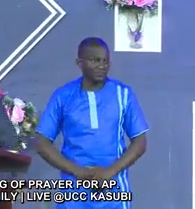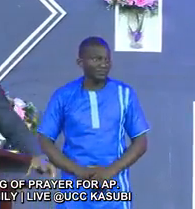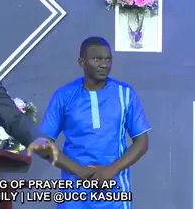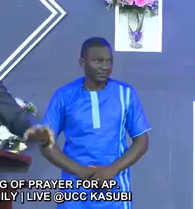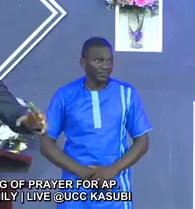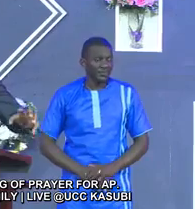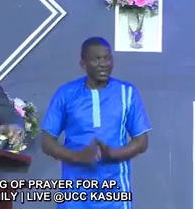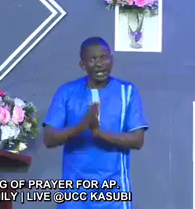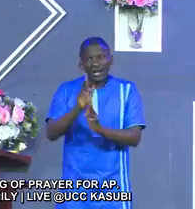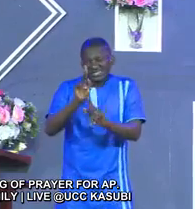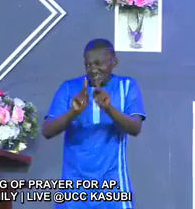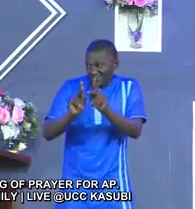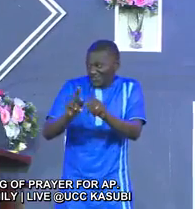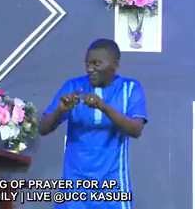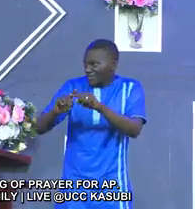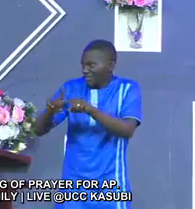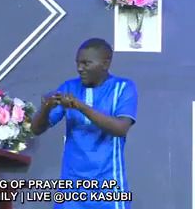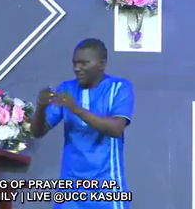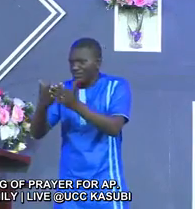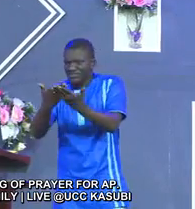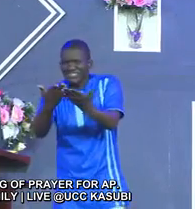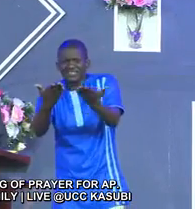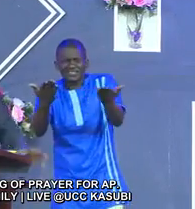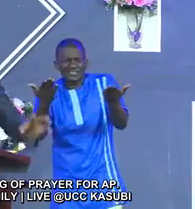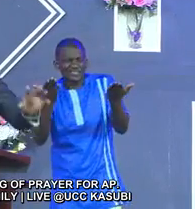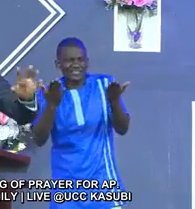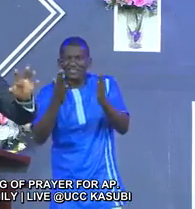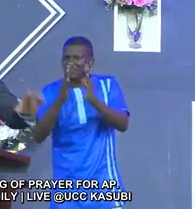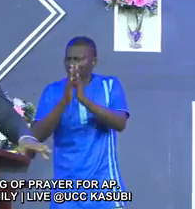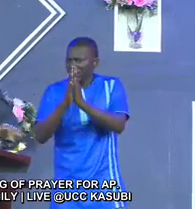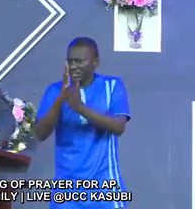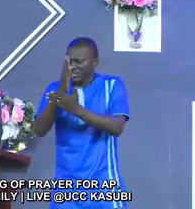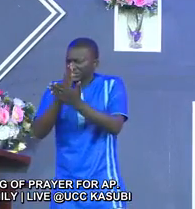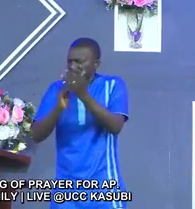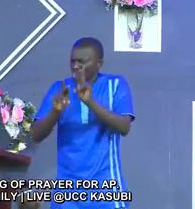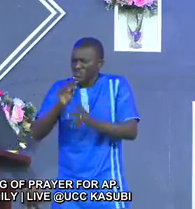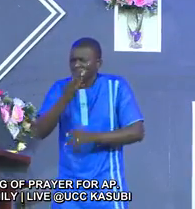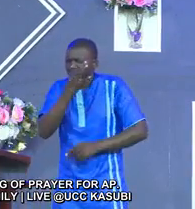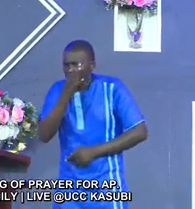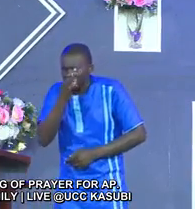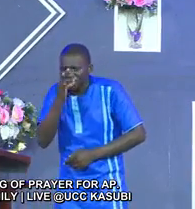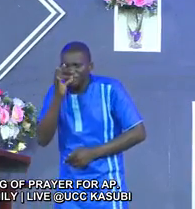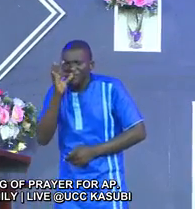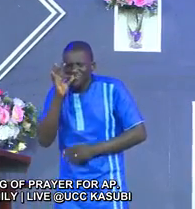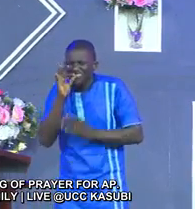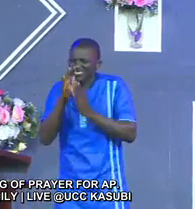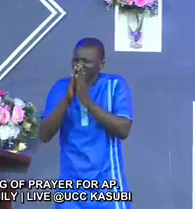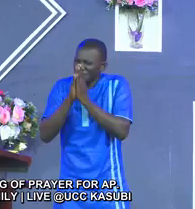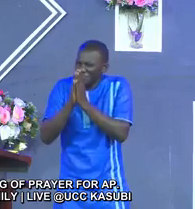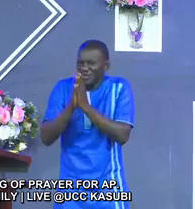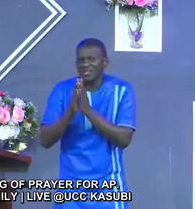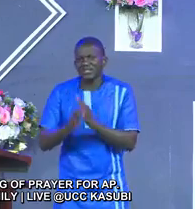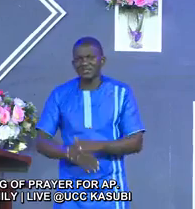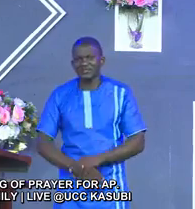And people were praying. Abantu bali basaba. And some people fasted. Era abamu basiba.